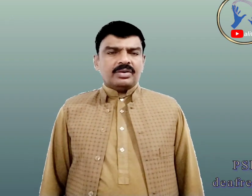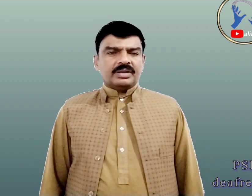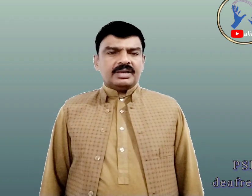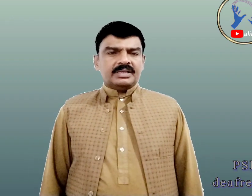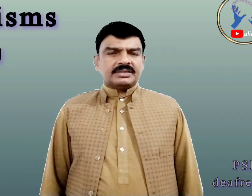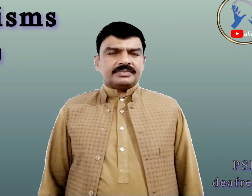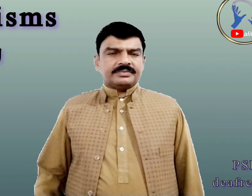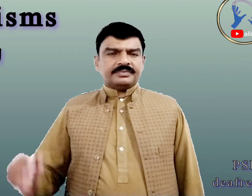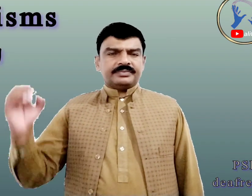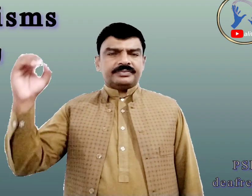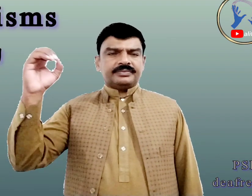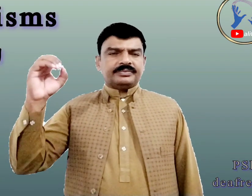organism,